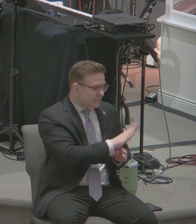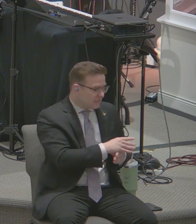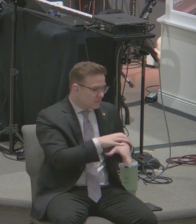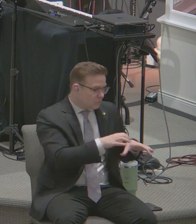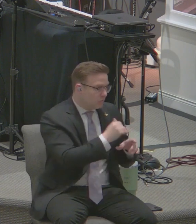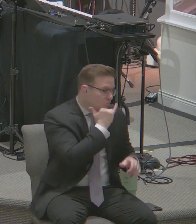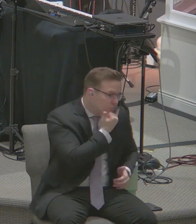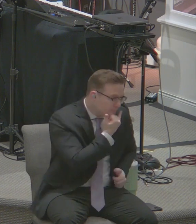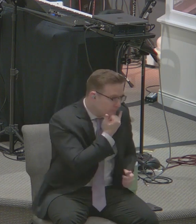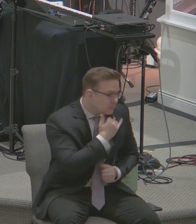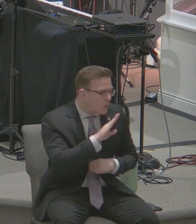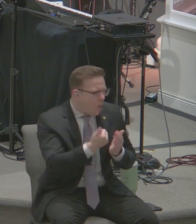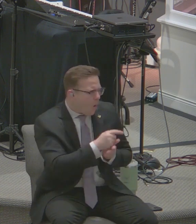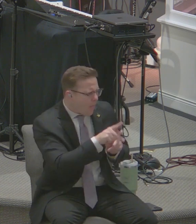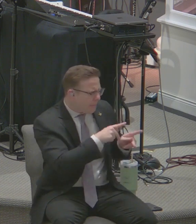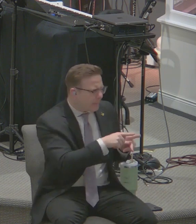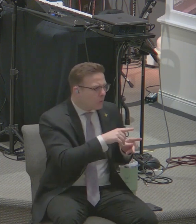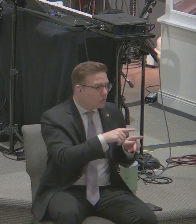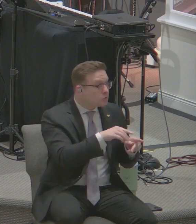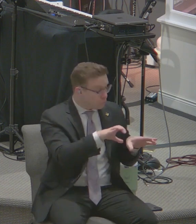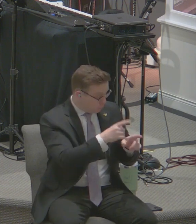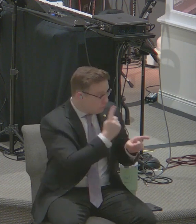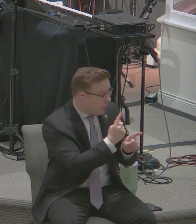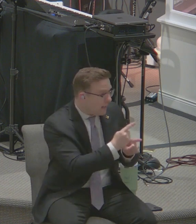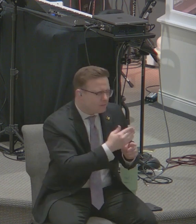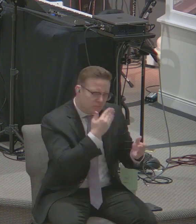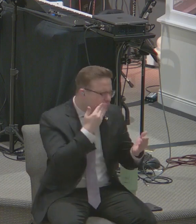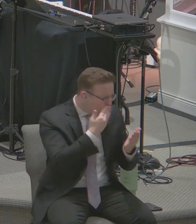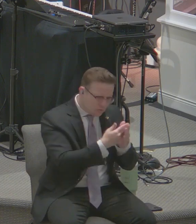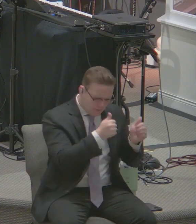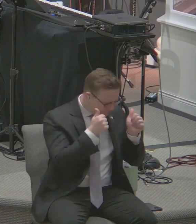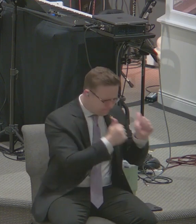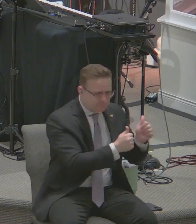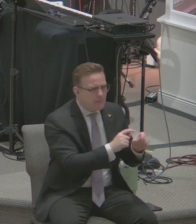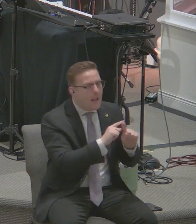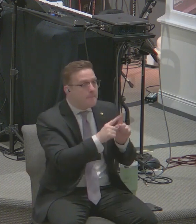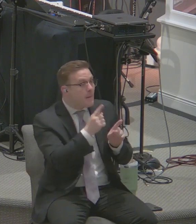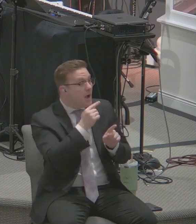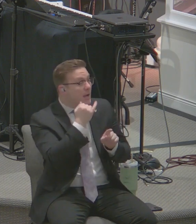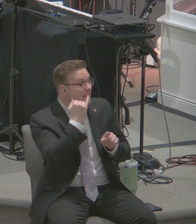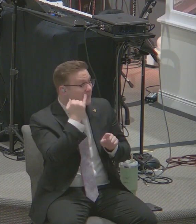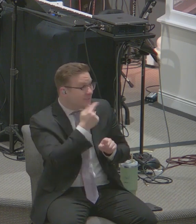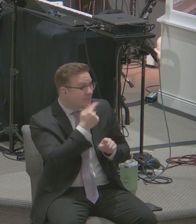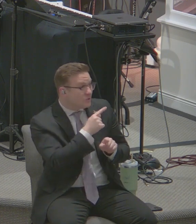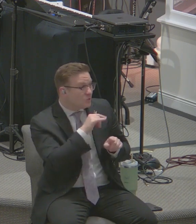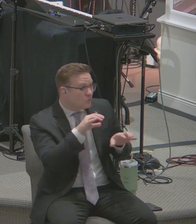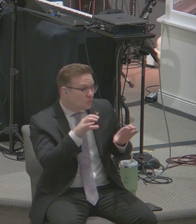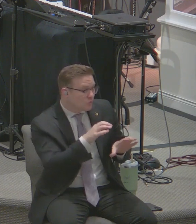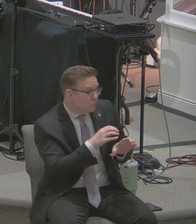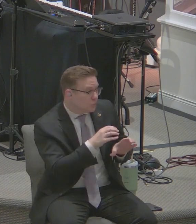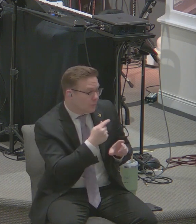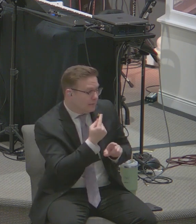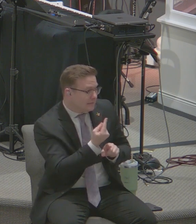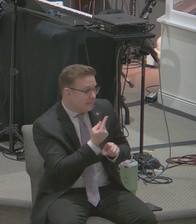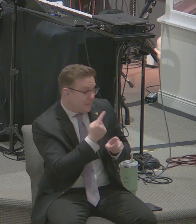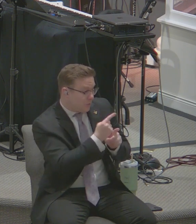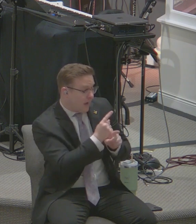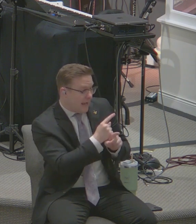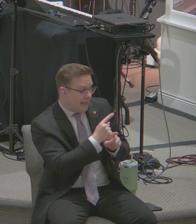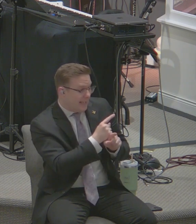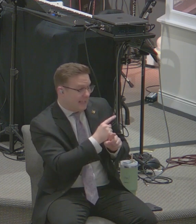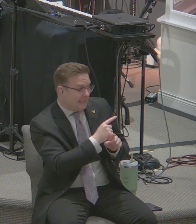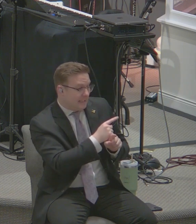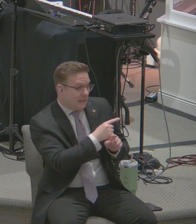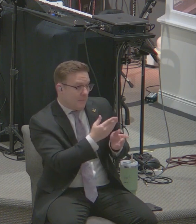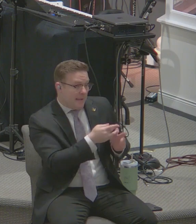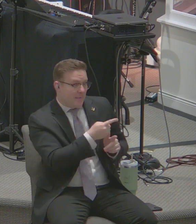Warn those who are righteous. Keep doing it. Watch out. There's something coming ahead. You could be doing right, but there's something down the street that